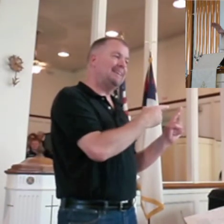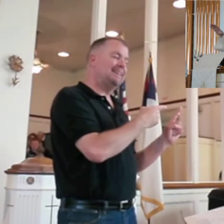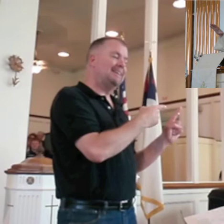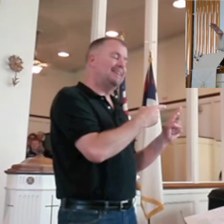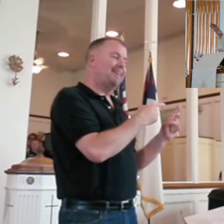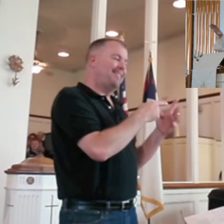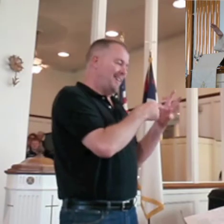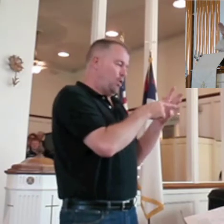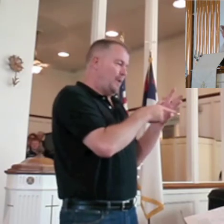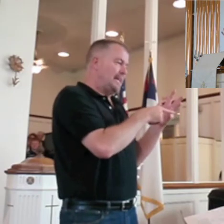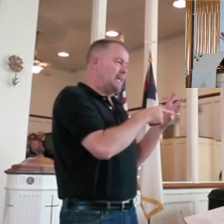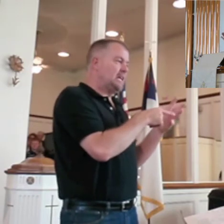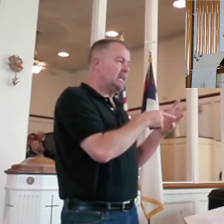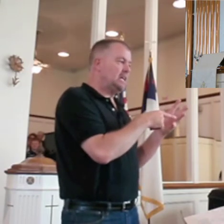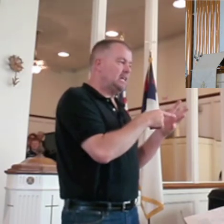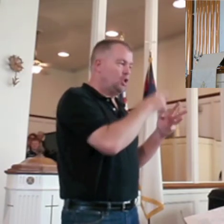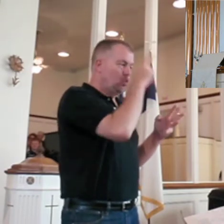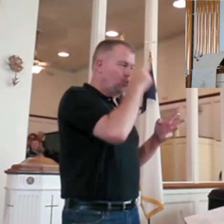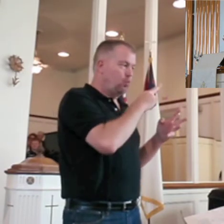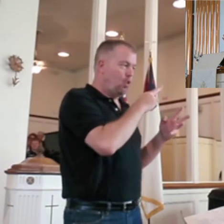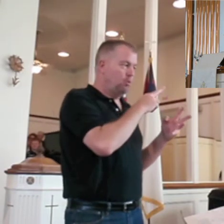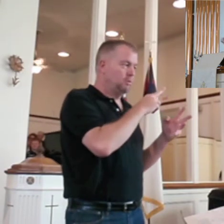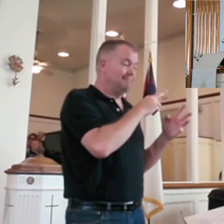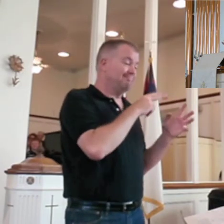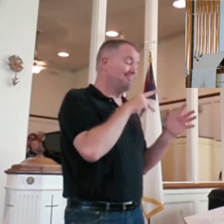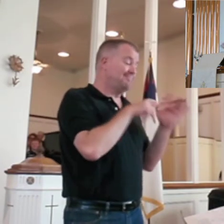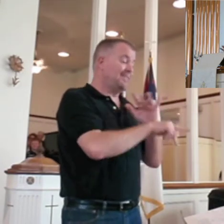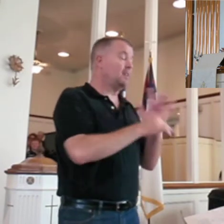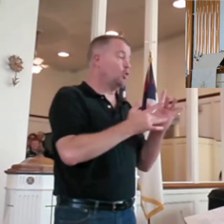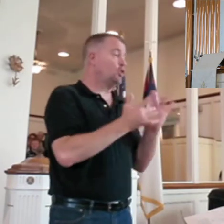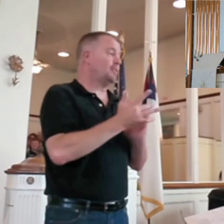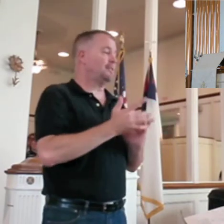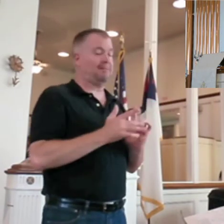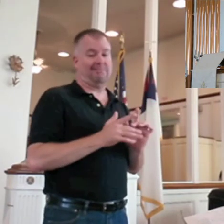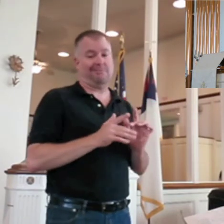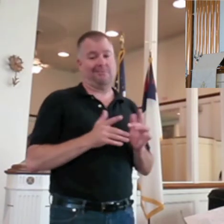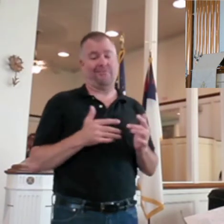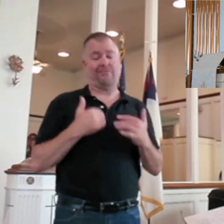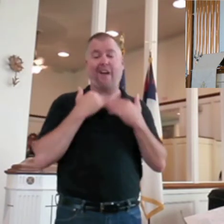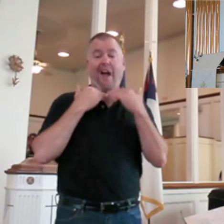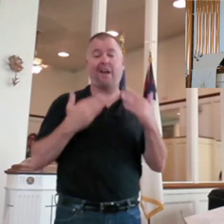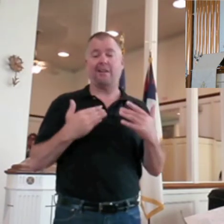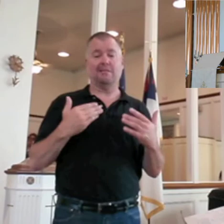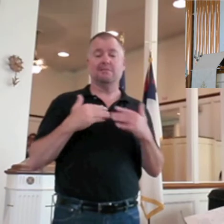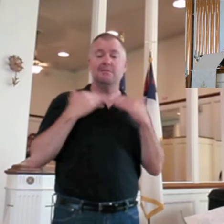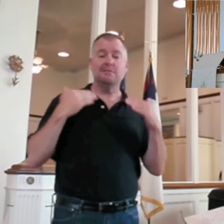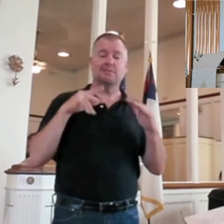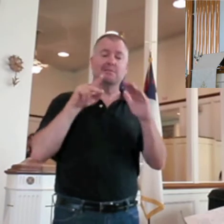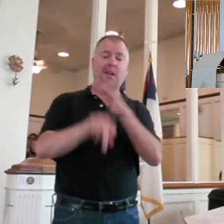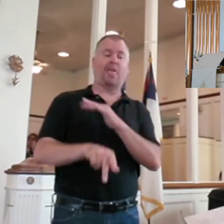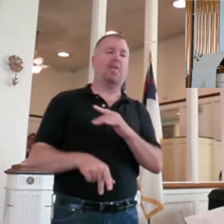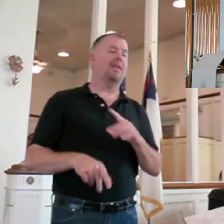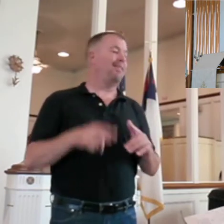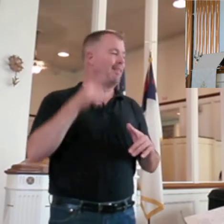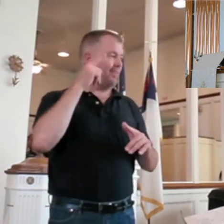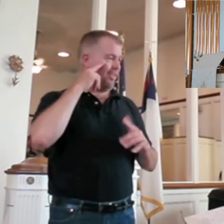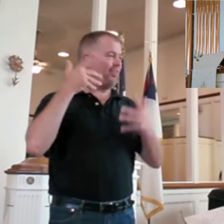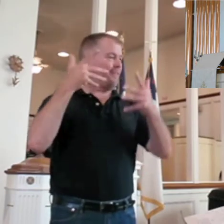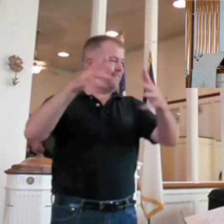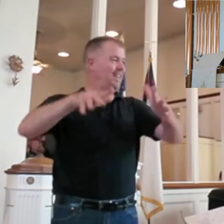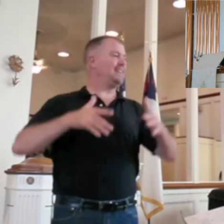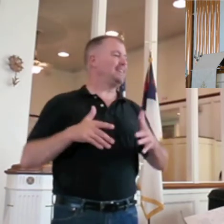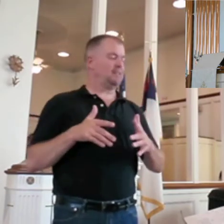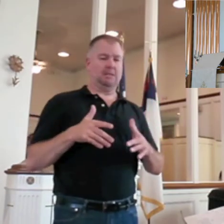Finally, in that the end of that week, the Romans took Jesus' life. They thought they